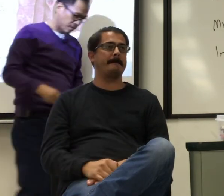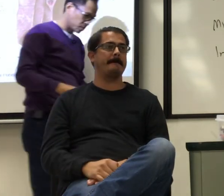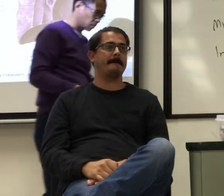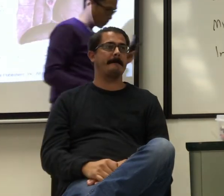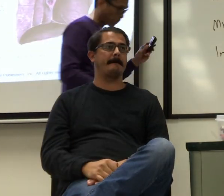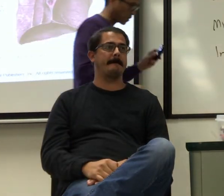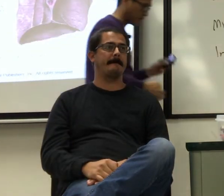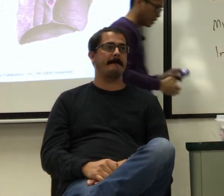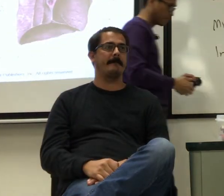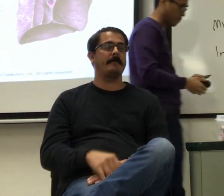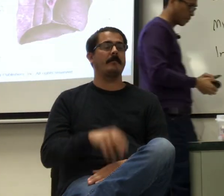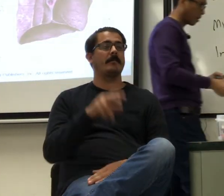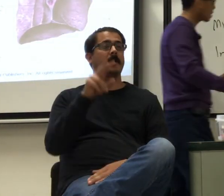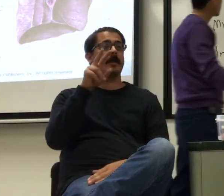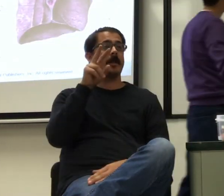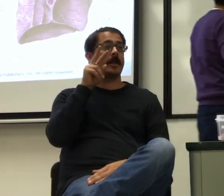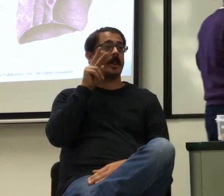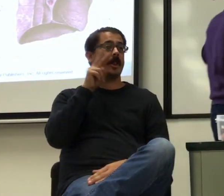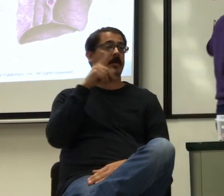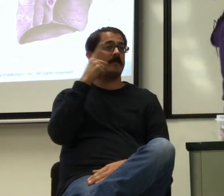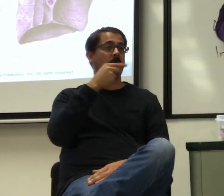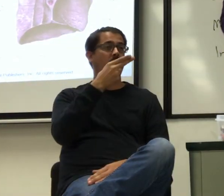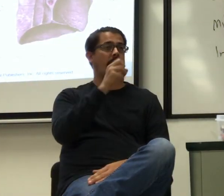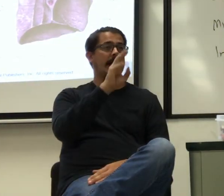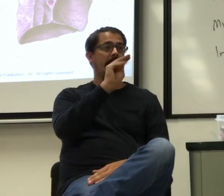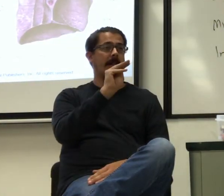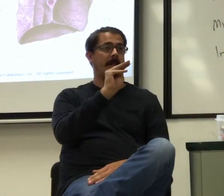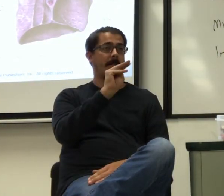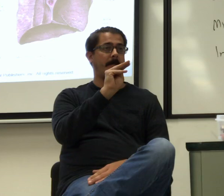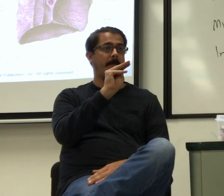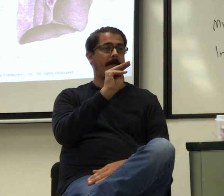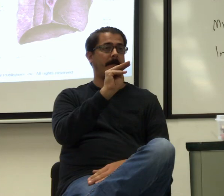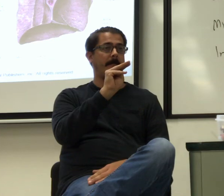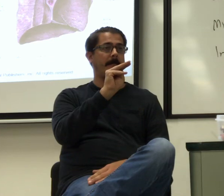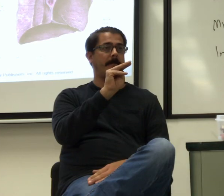say this. Look for the hilum of the lung. That's spelled